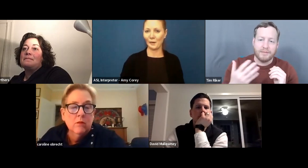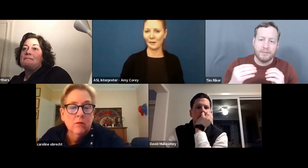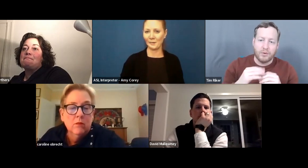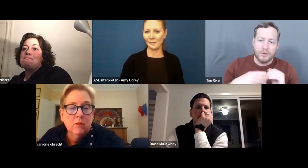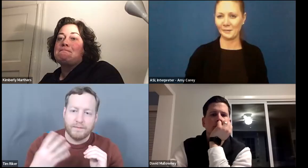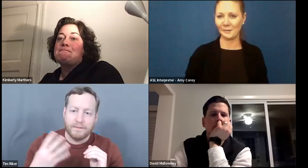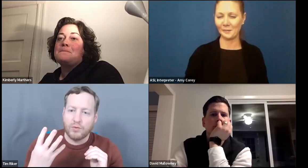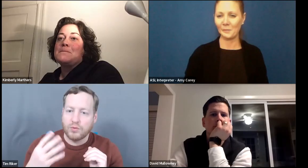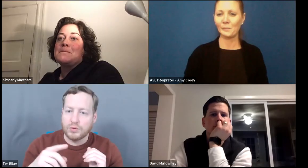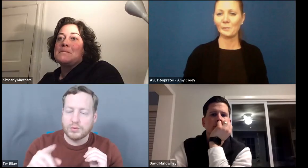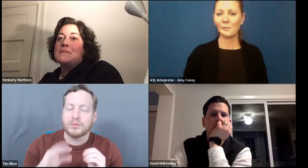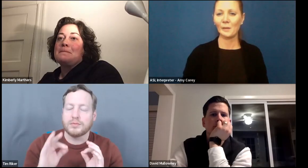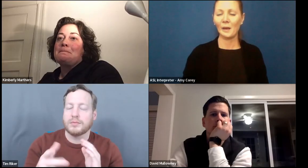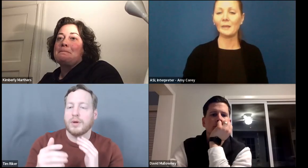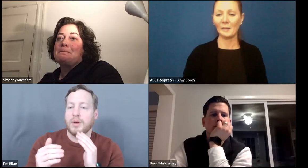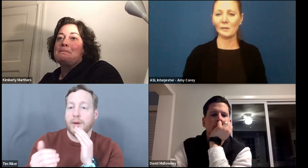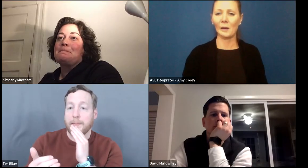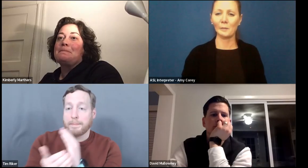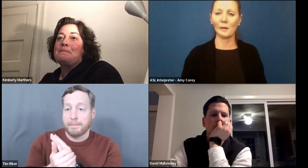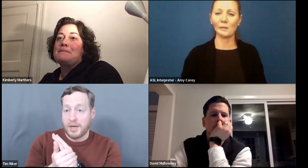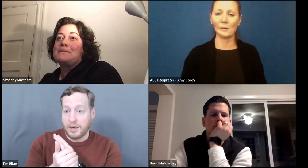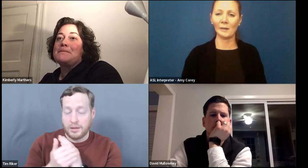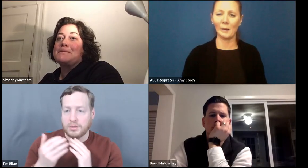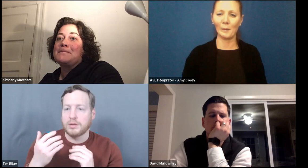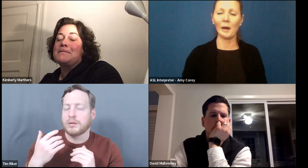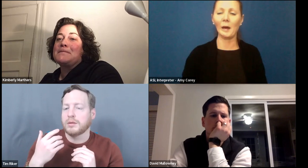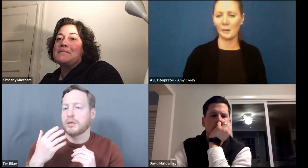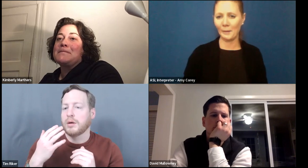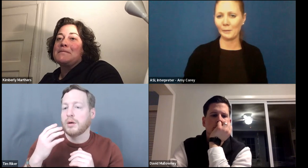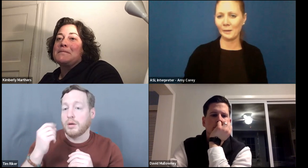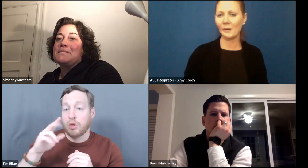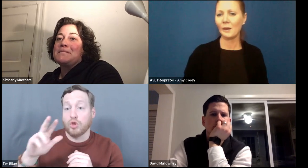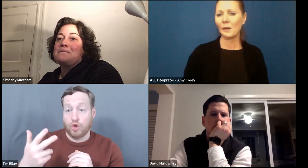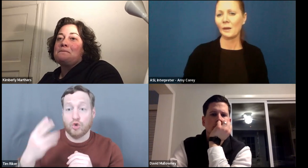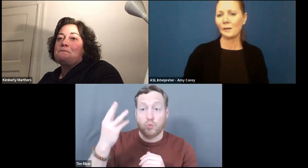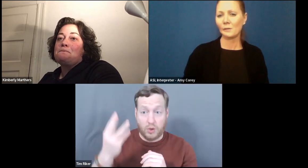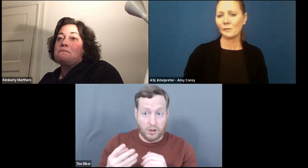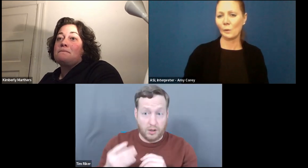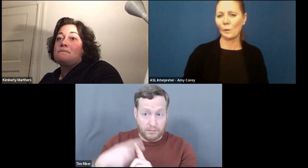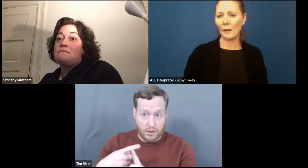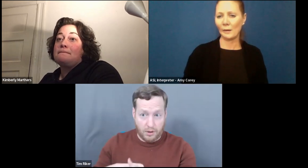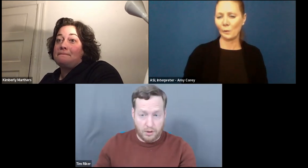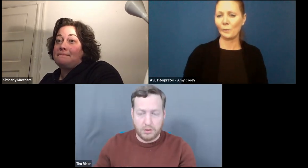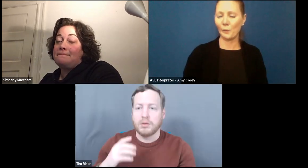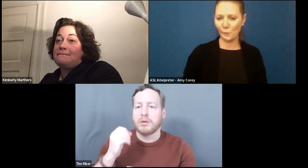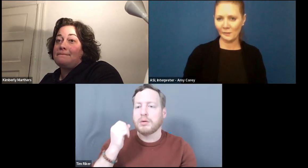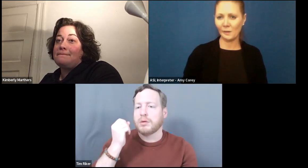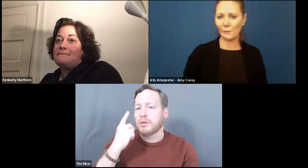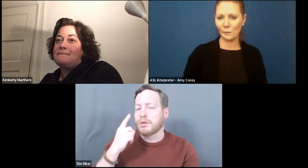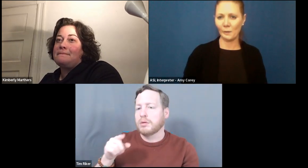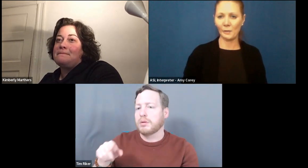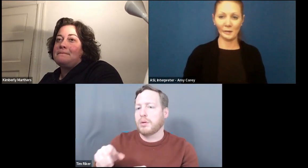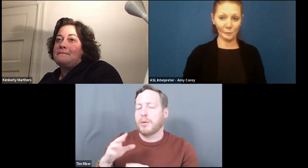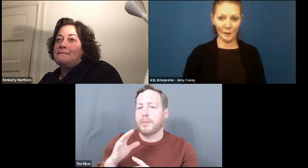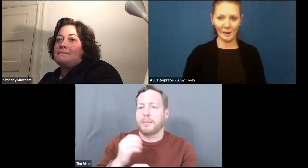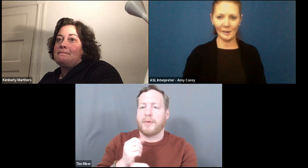we're not hearing about the amendment yet. Yes, I just wanted to add about an amendment. So I know the third Wednesday of